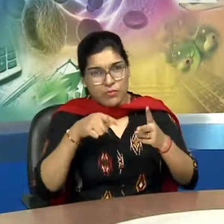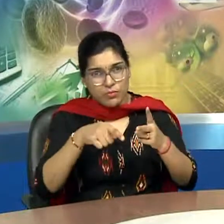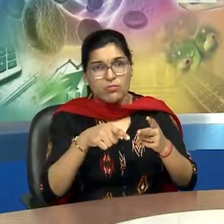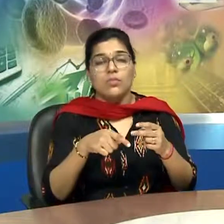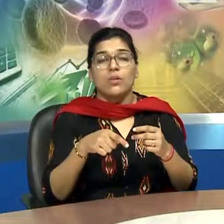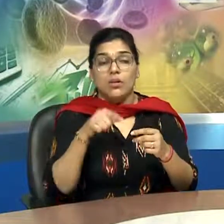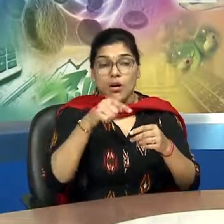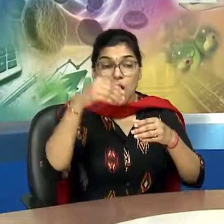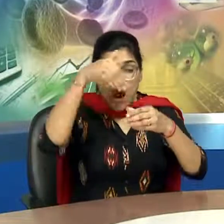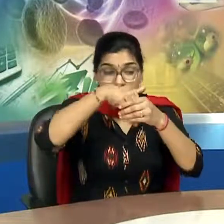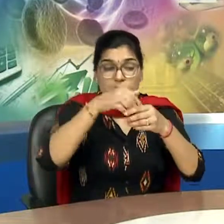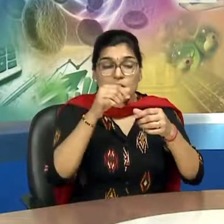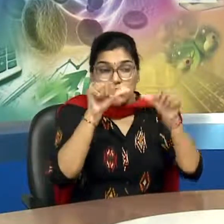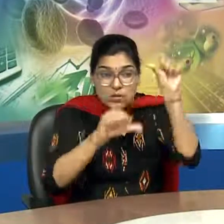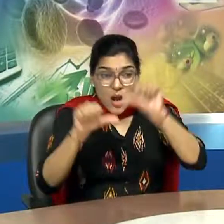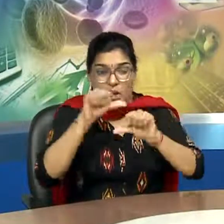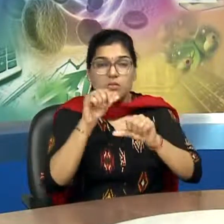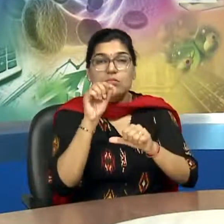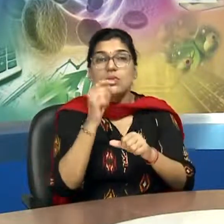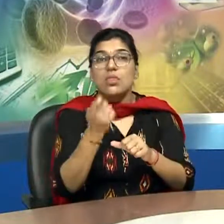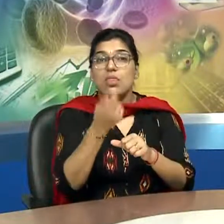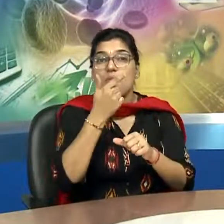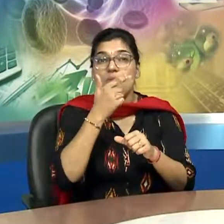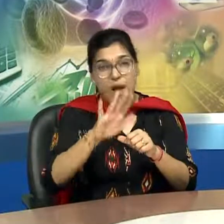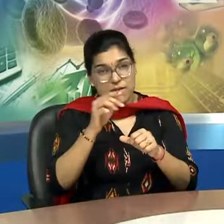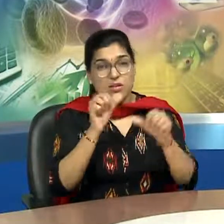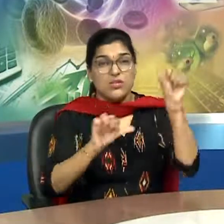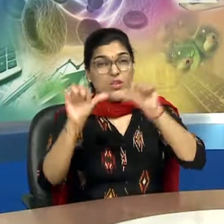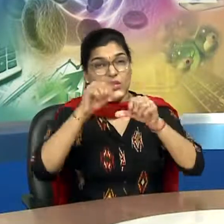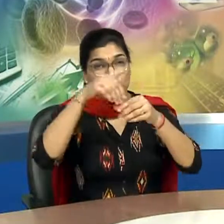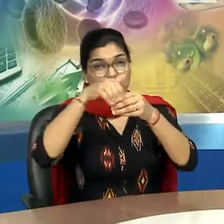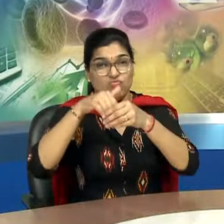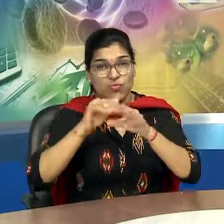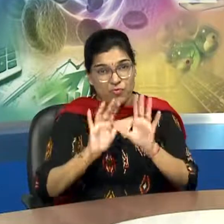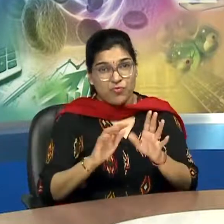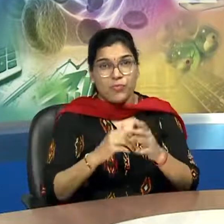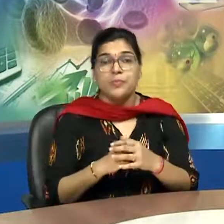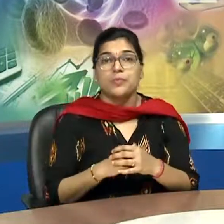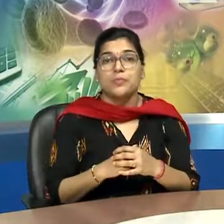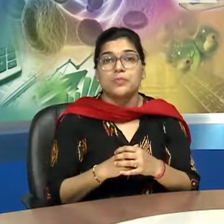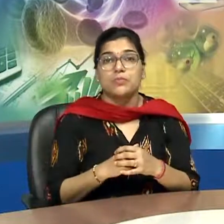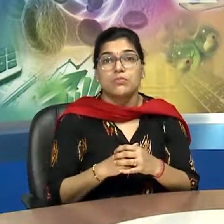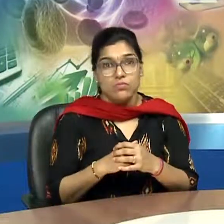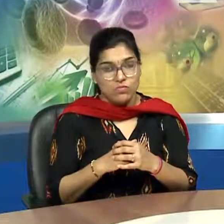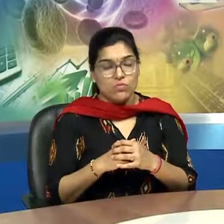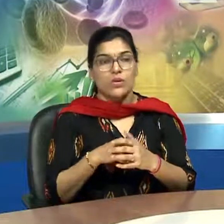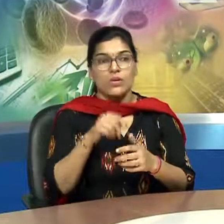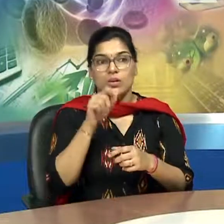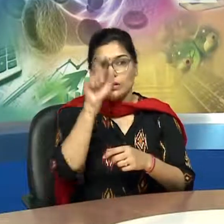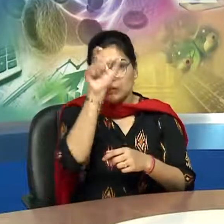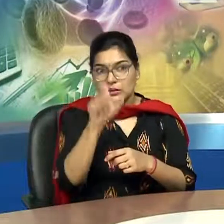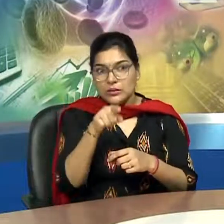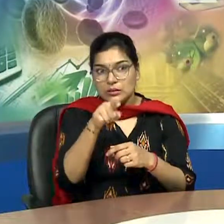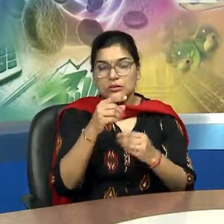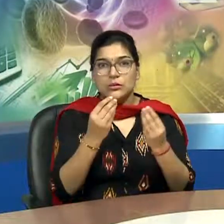knowing, and the studies show that treatment for heroin addiction